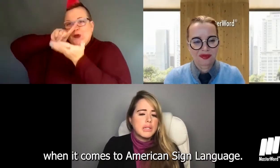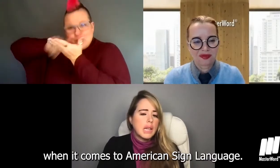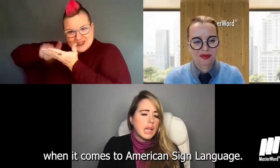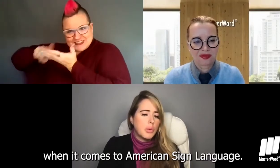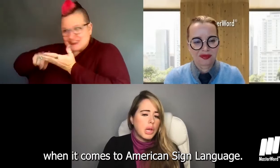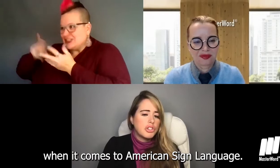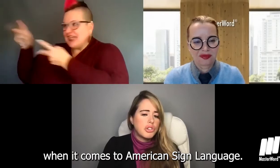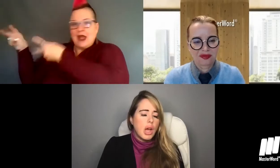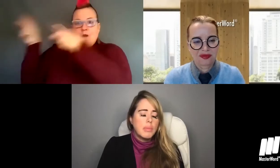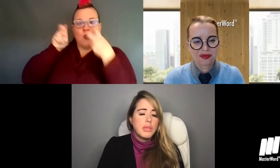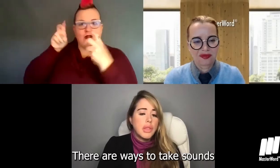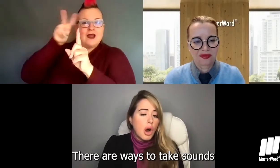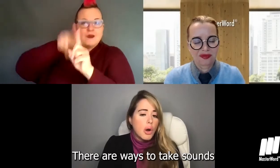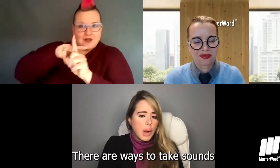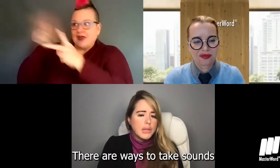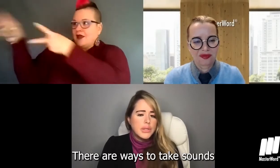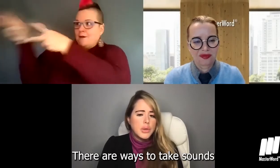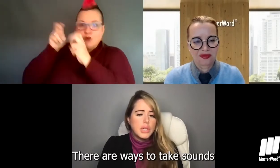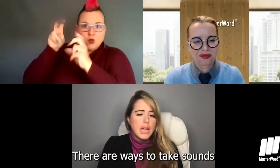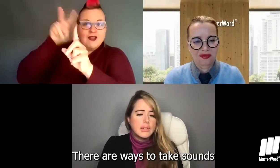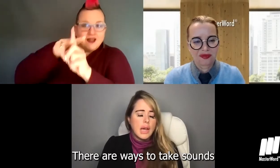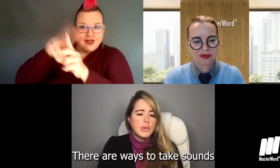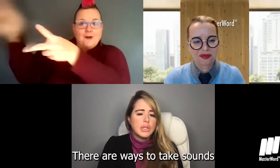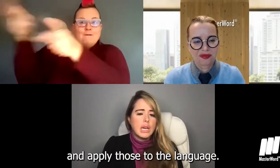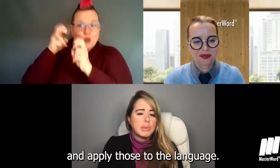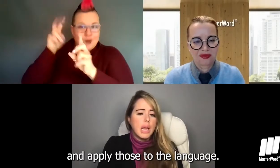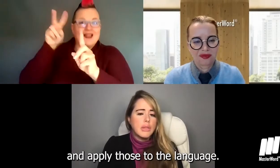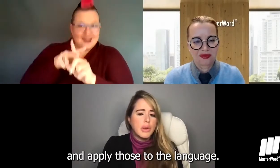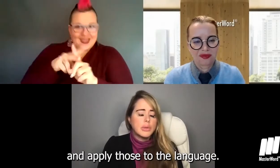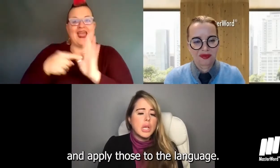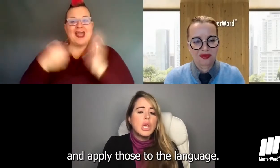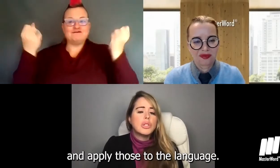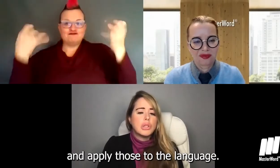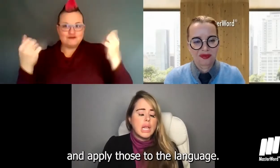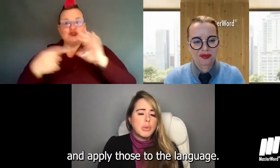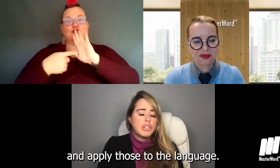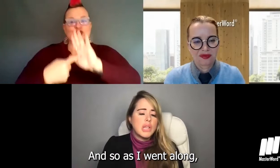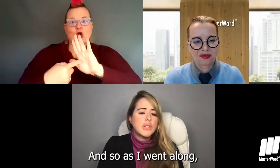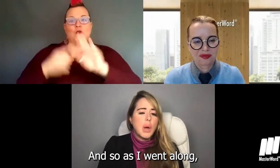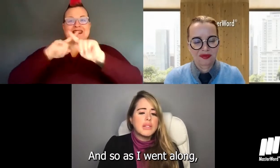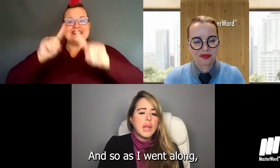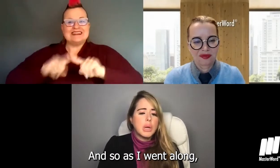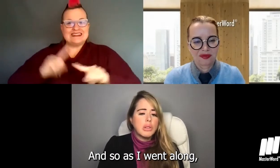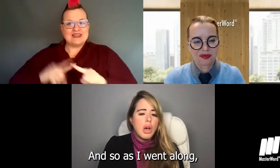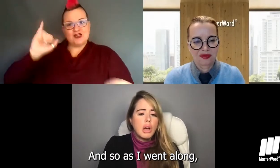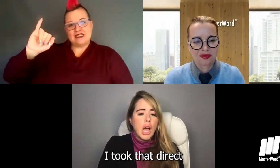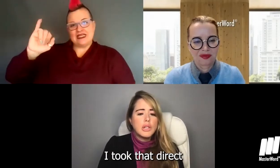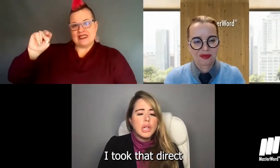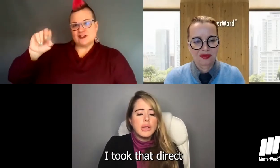Sign Language, there are ways to take sounds and apply those to the language. And so as I went along, I took